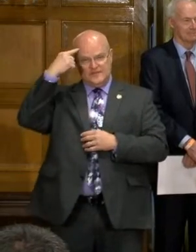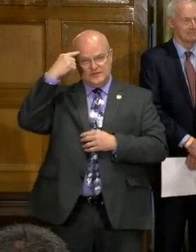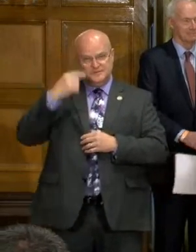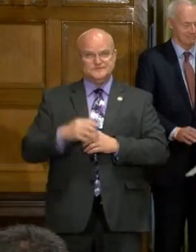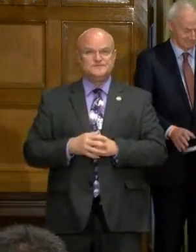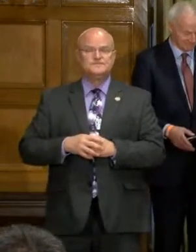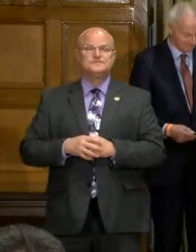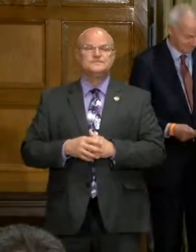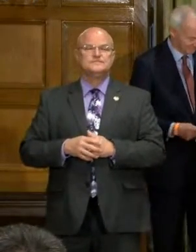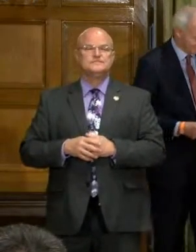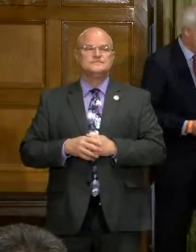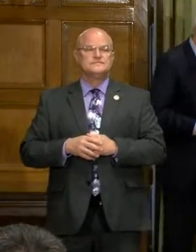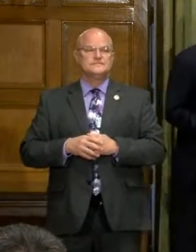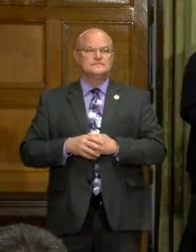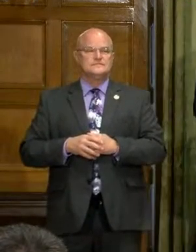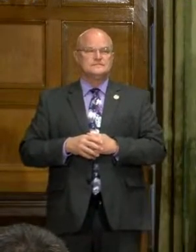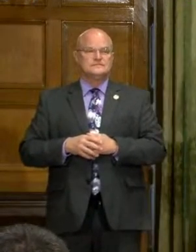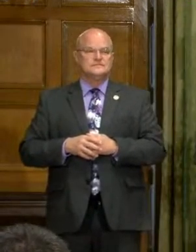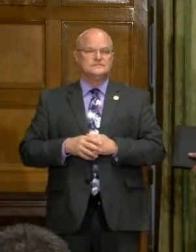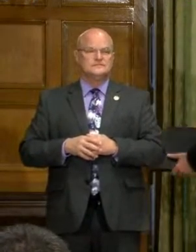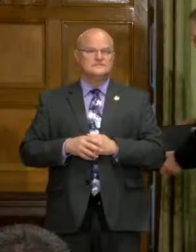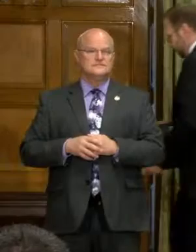Governor.